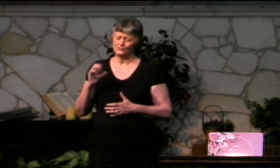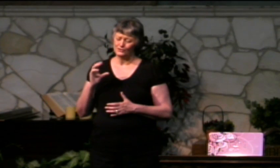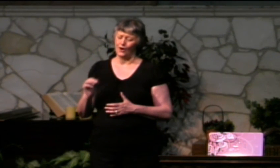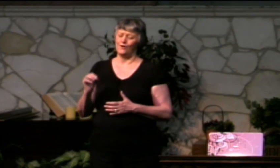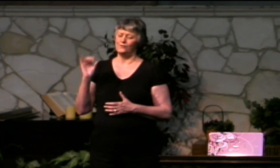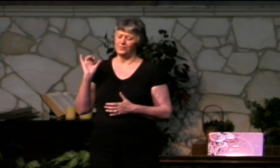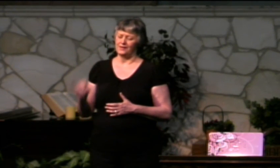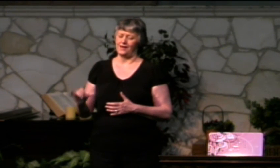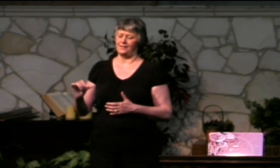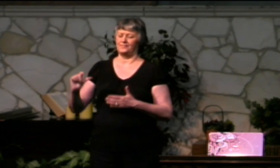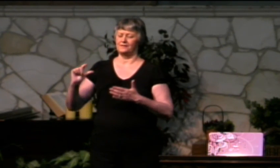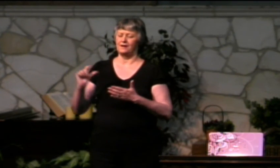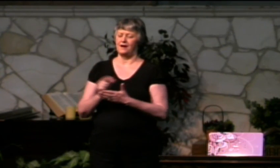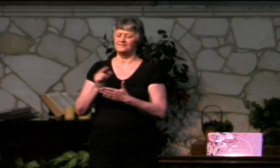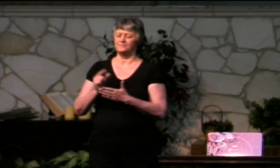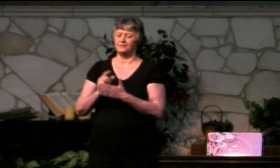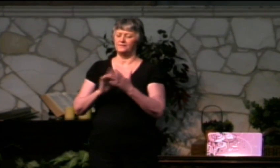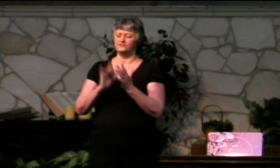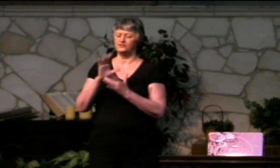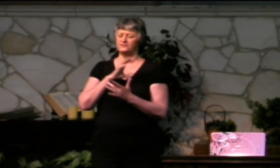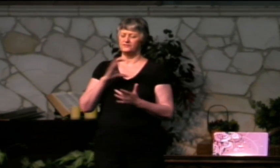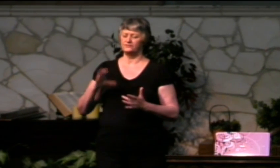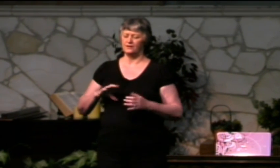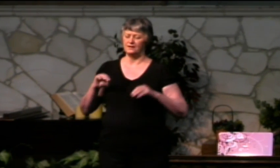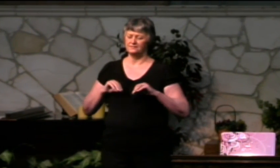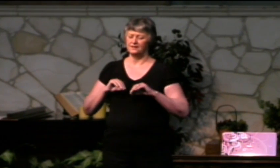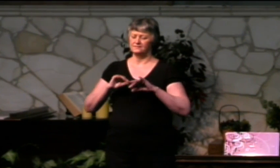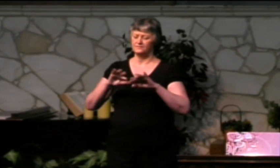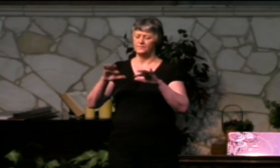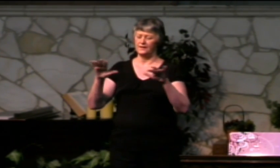So that the gospel of Jesus Christ can spread